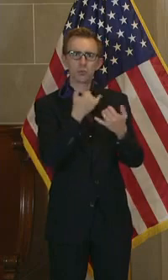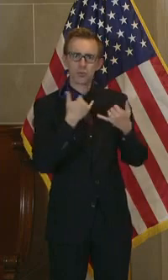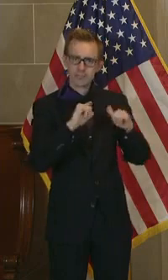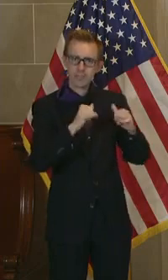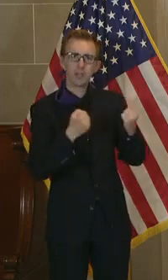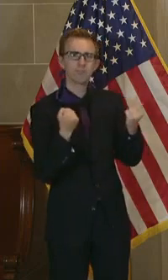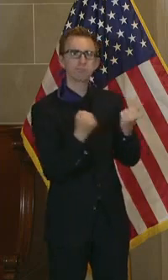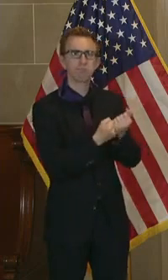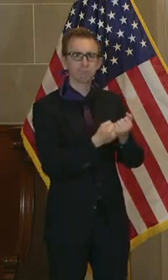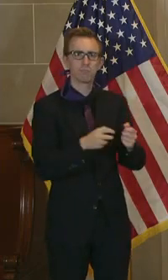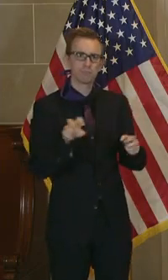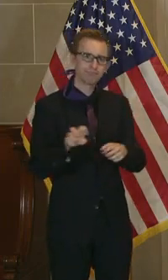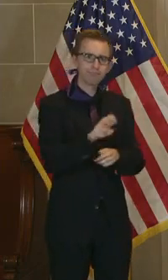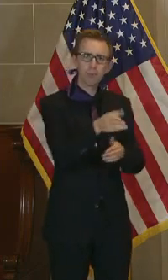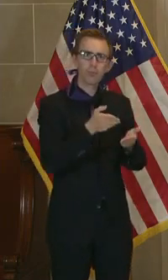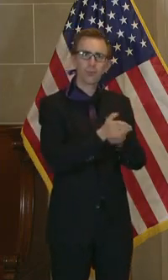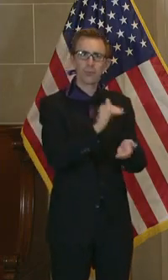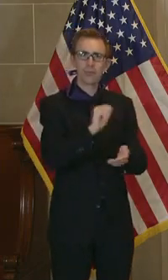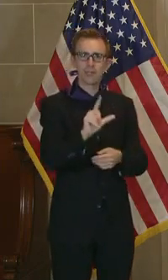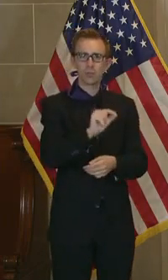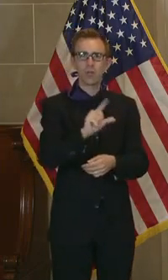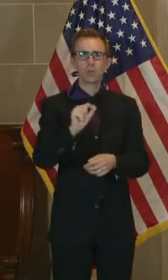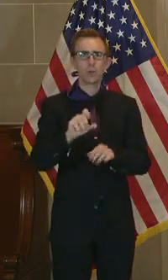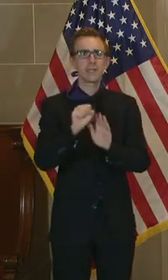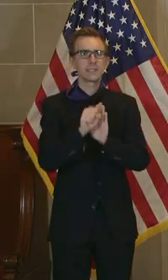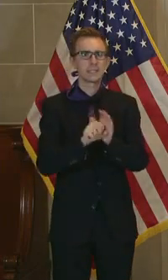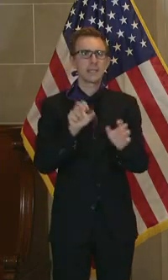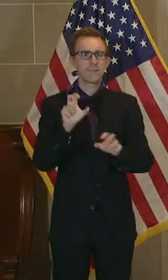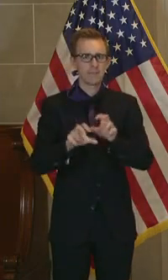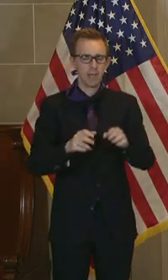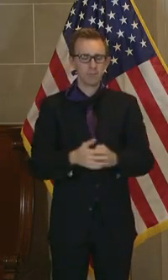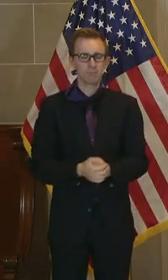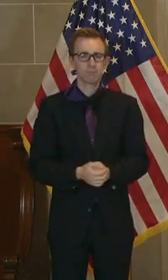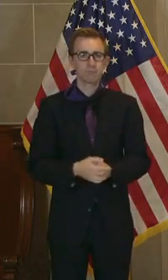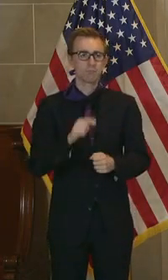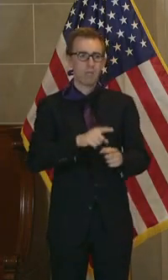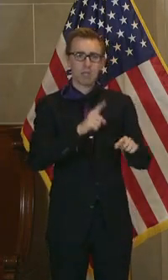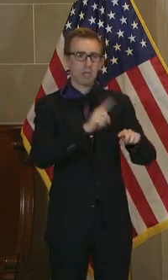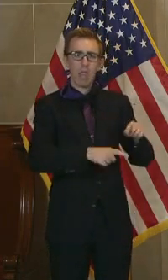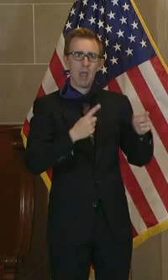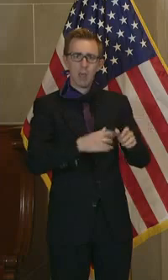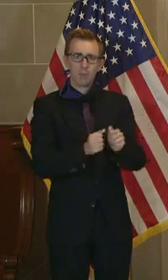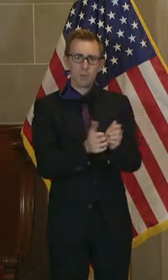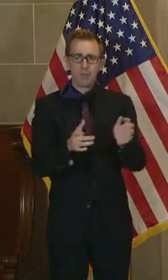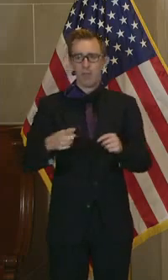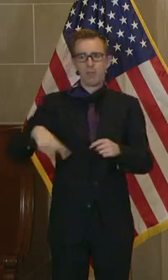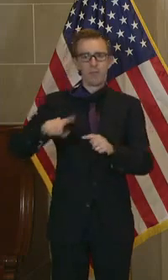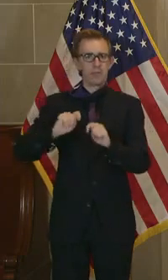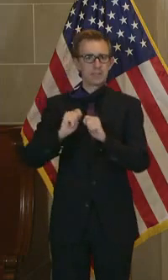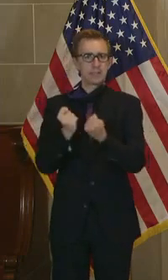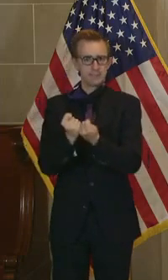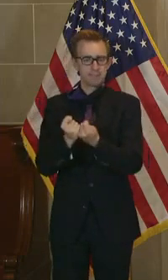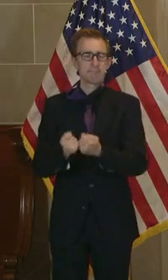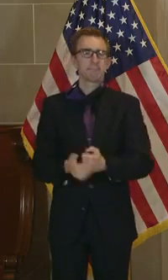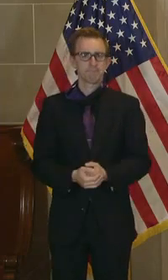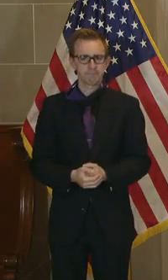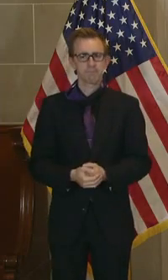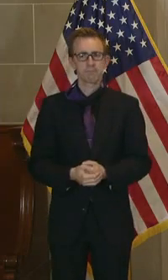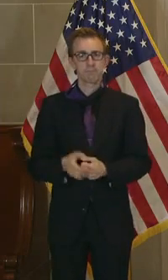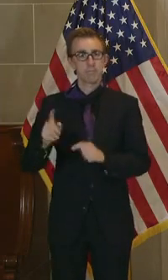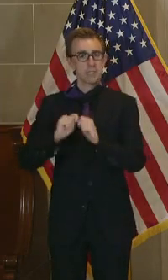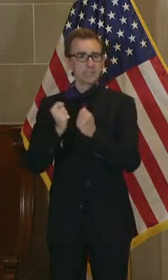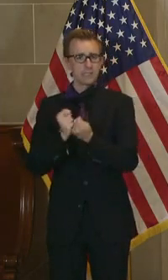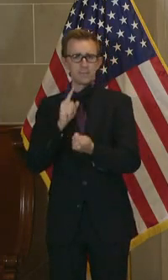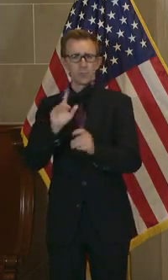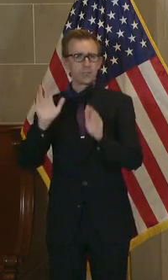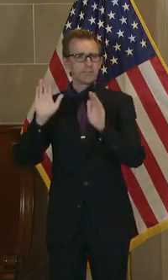as we navigate through the 2020 State Fair. None of this would be possible without our Missouri State Fair team, though. They are truly rock